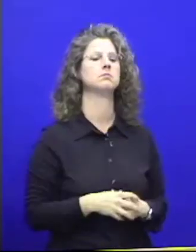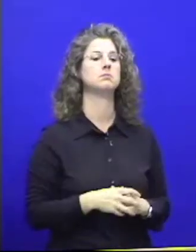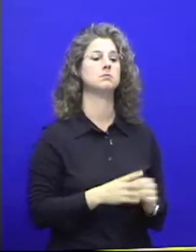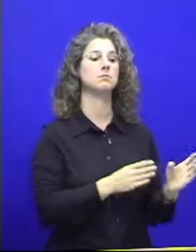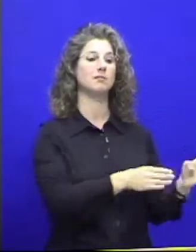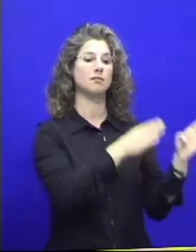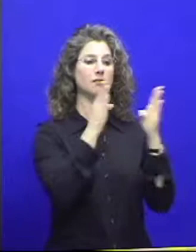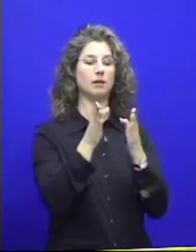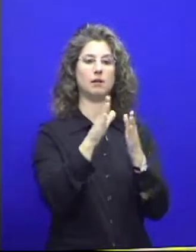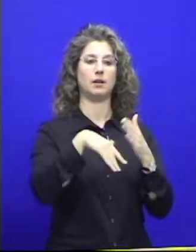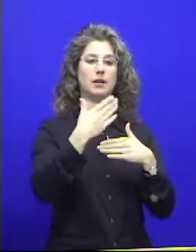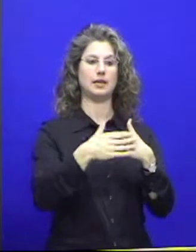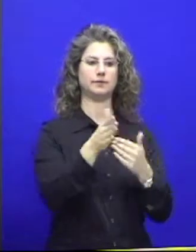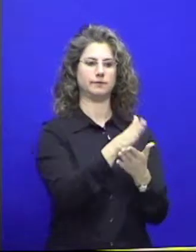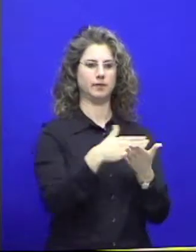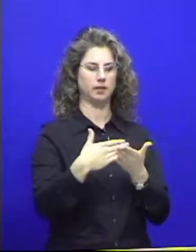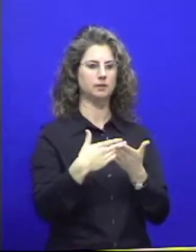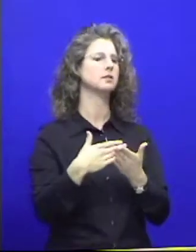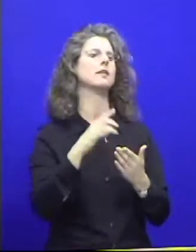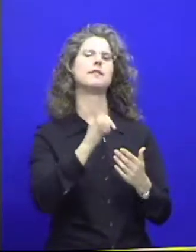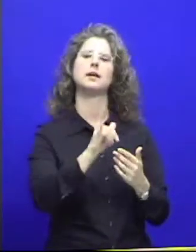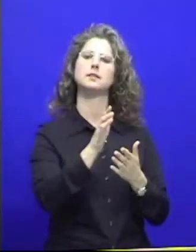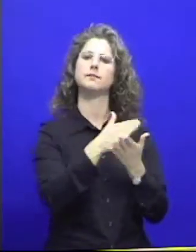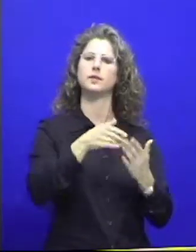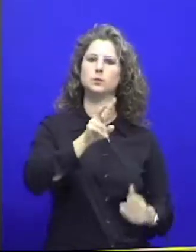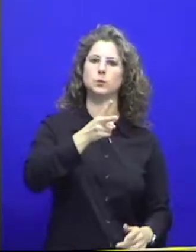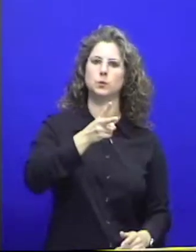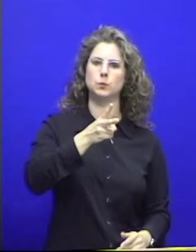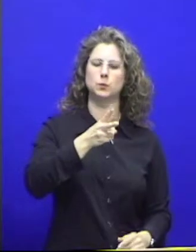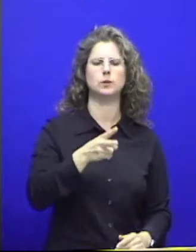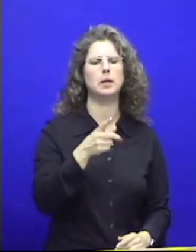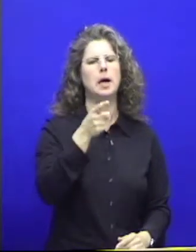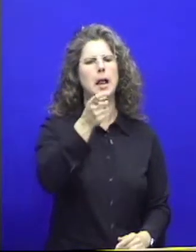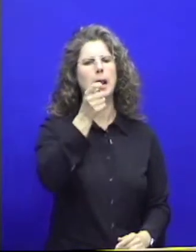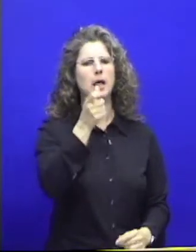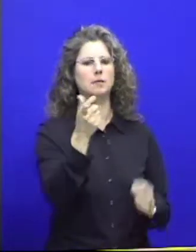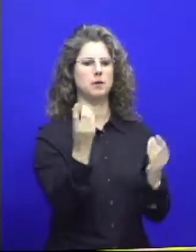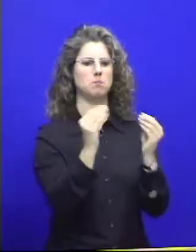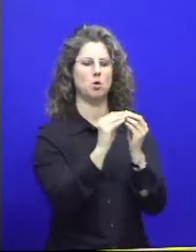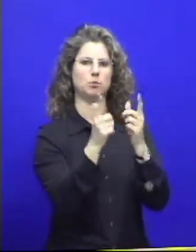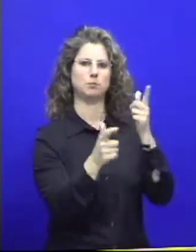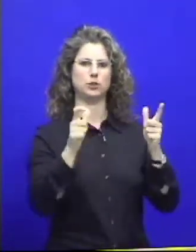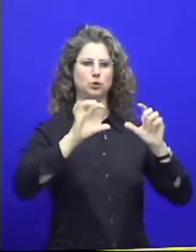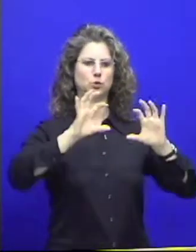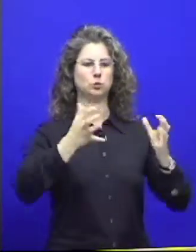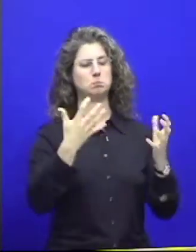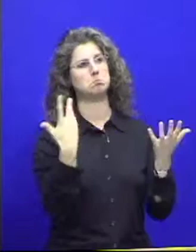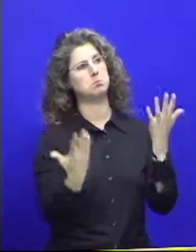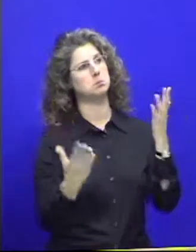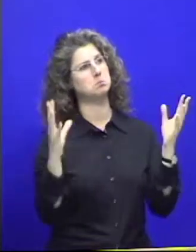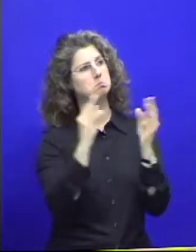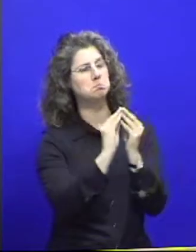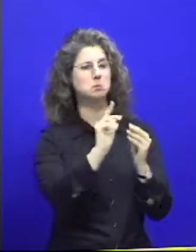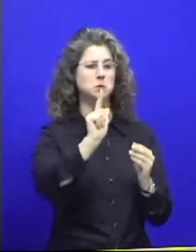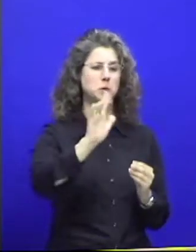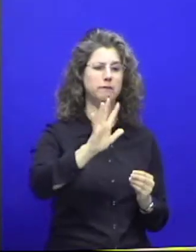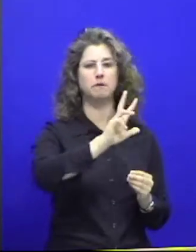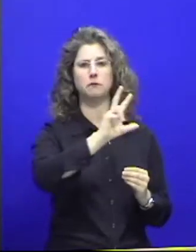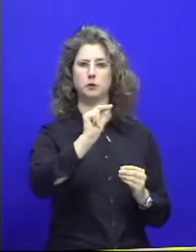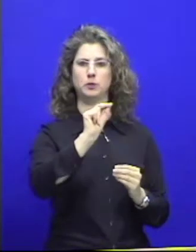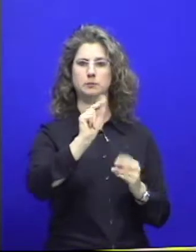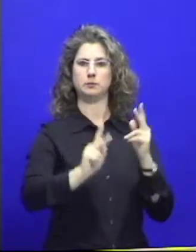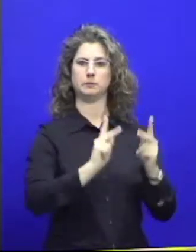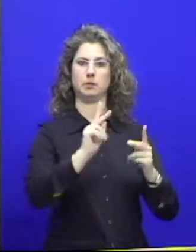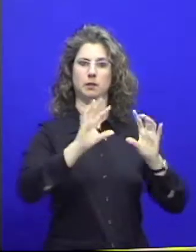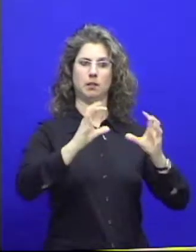The next phase is a phase 2 study, and that's a little bit larger group. That may be 25 or 30